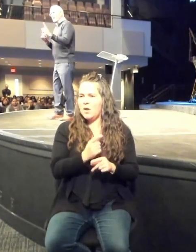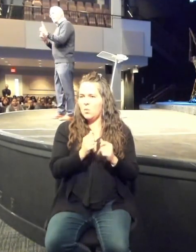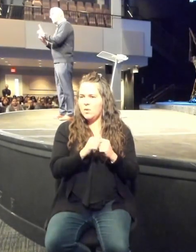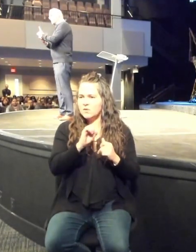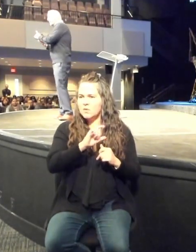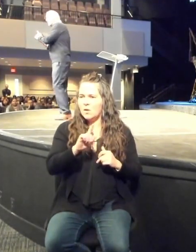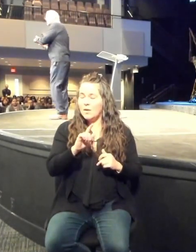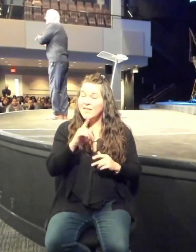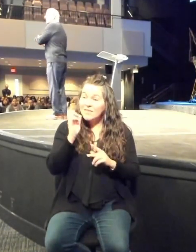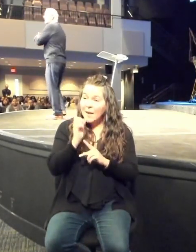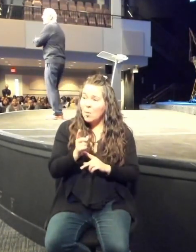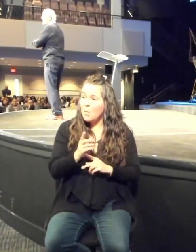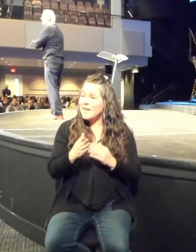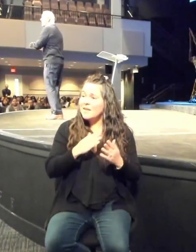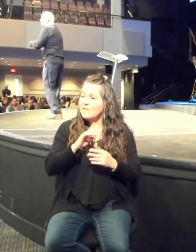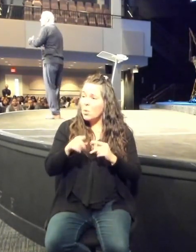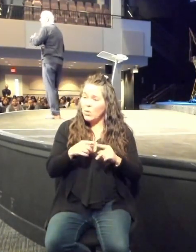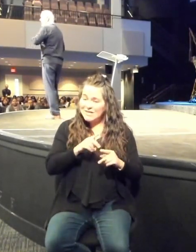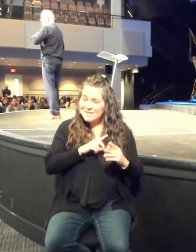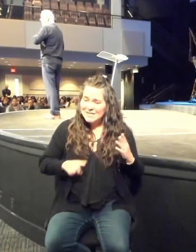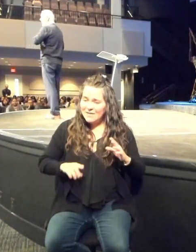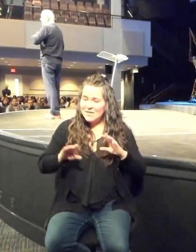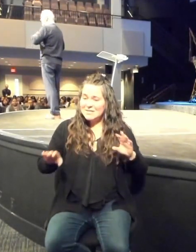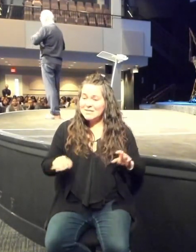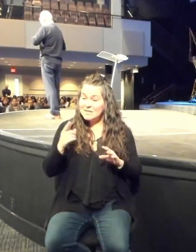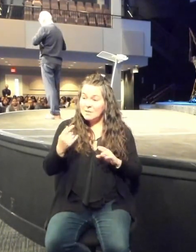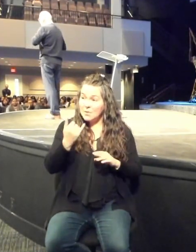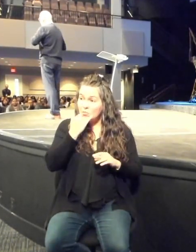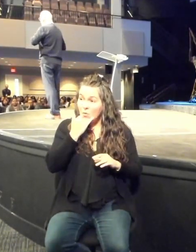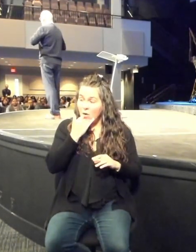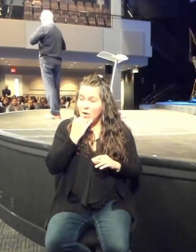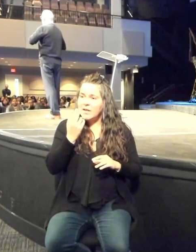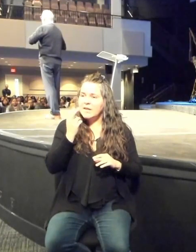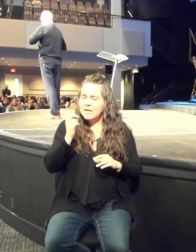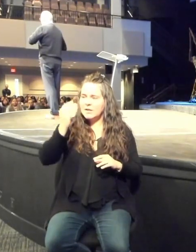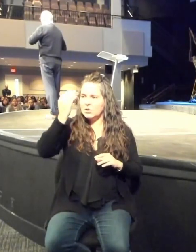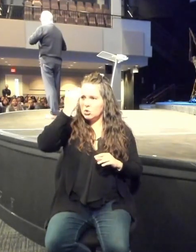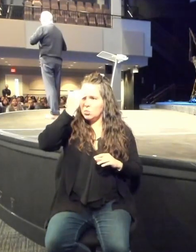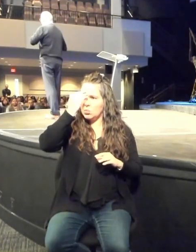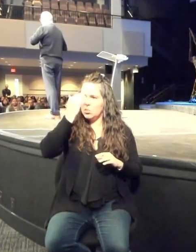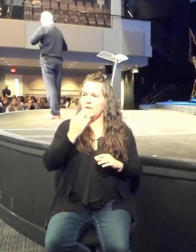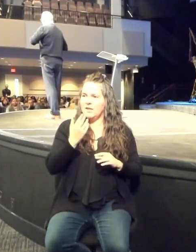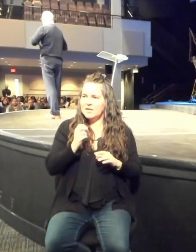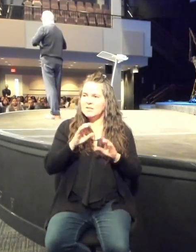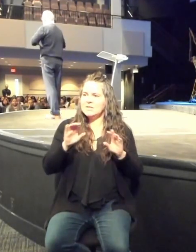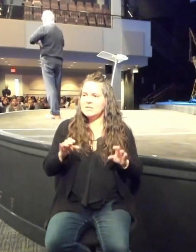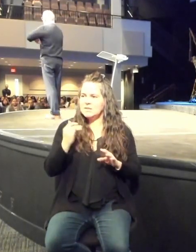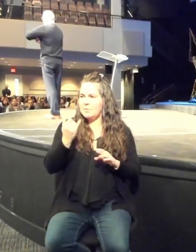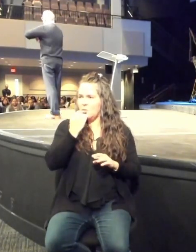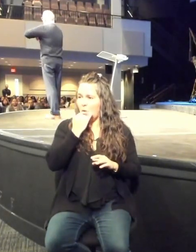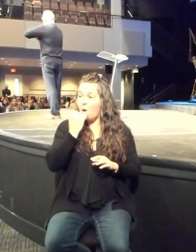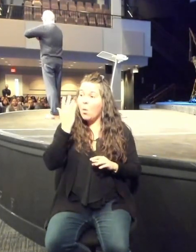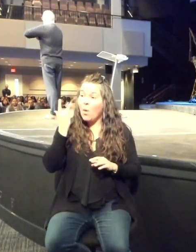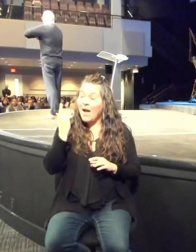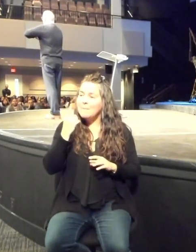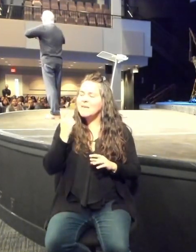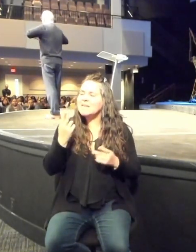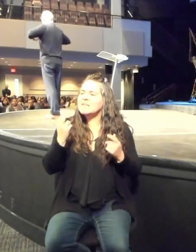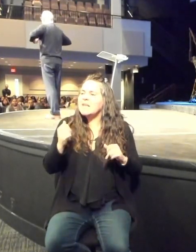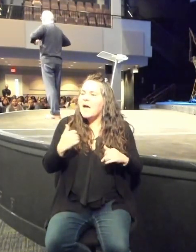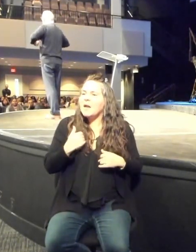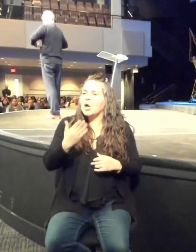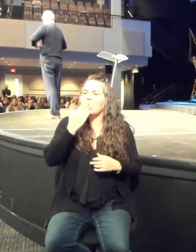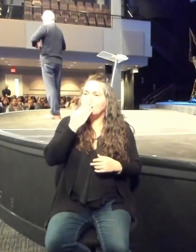moment, even when he did something wrong, he was made aware of the fact that he'd done something wrong. Why? Because he had a good